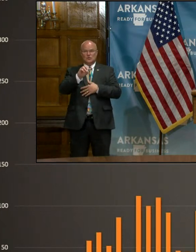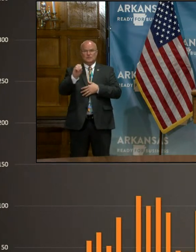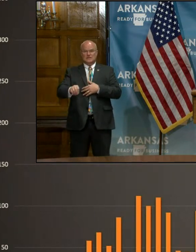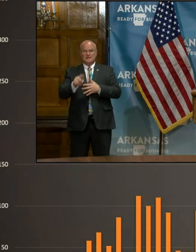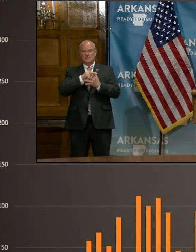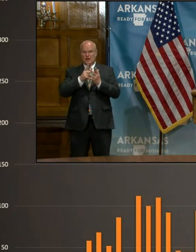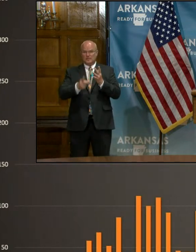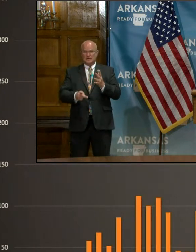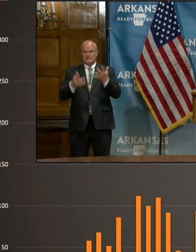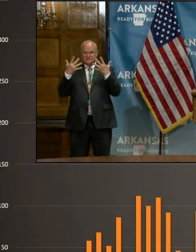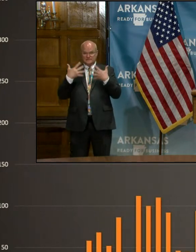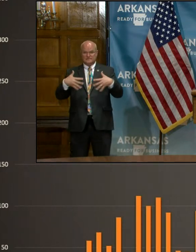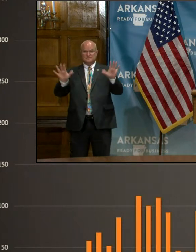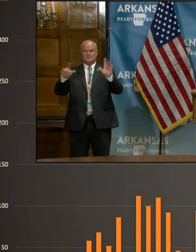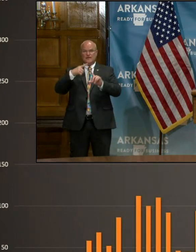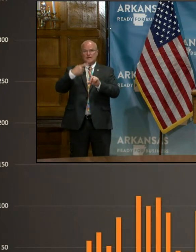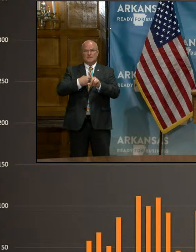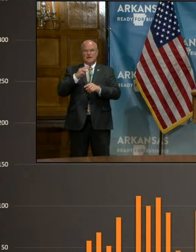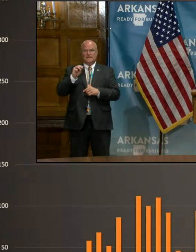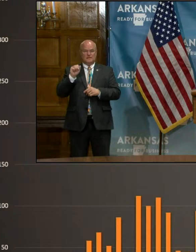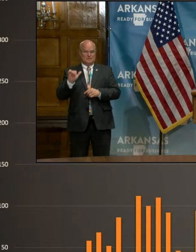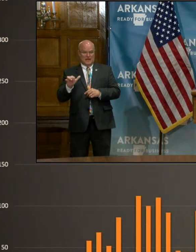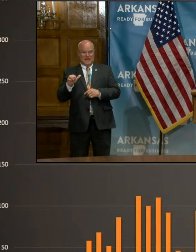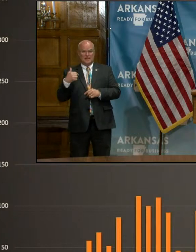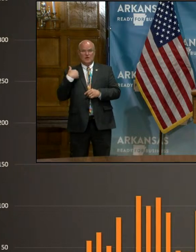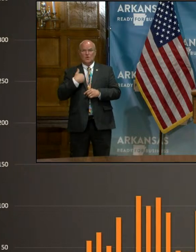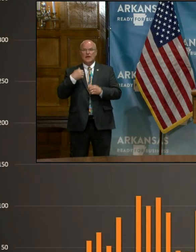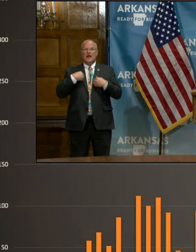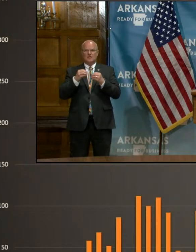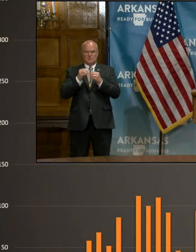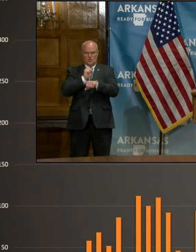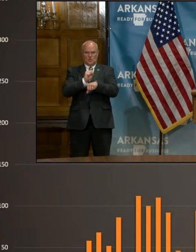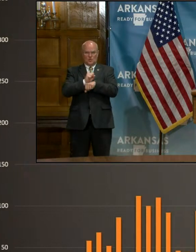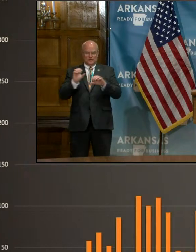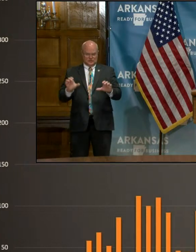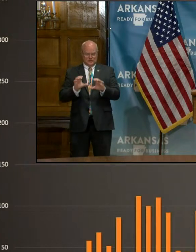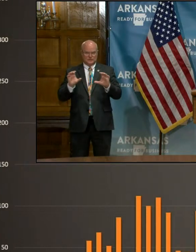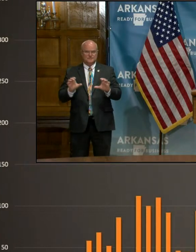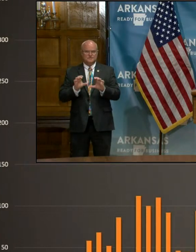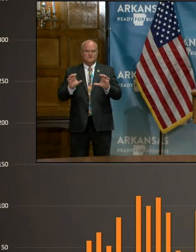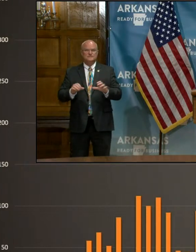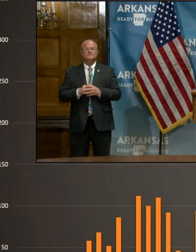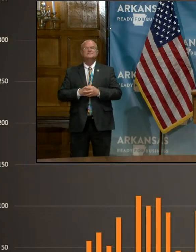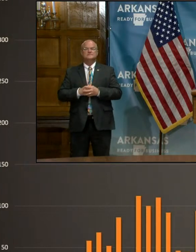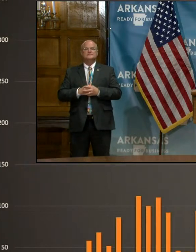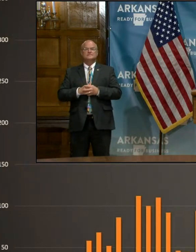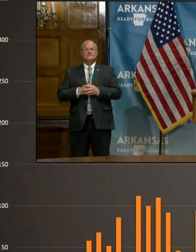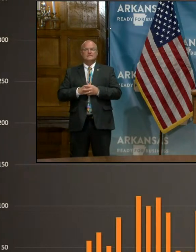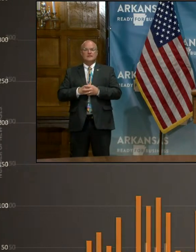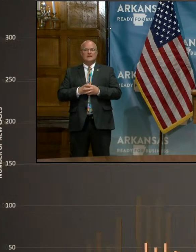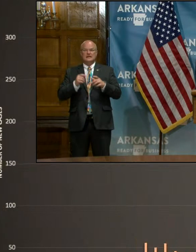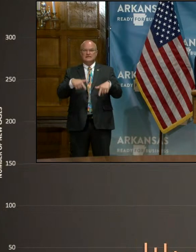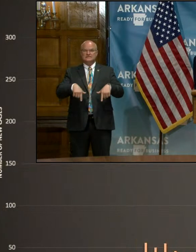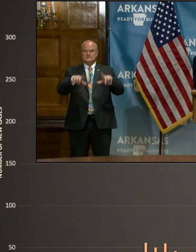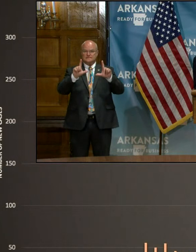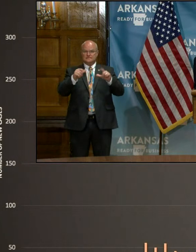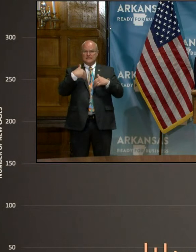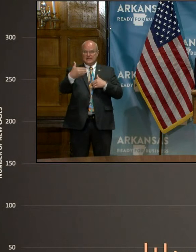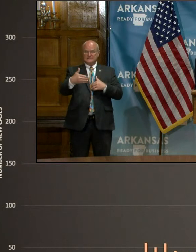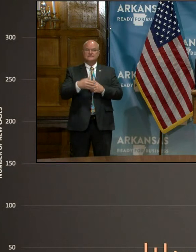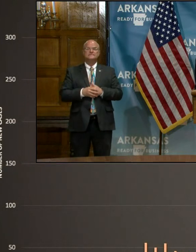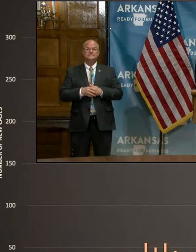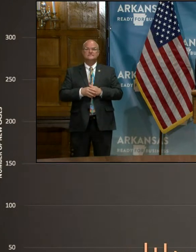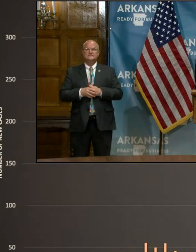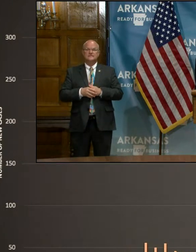of the population, all in the month of May. So we've got some more work to do there. If you go on to the next